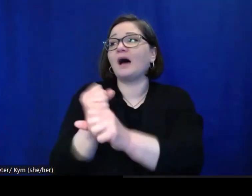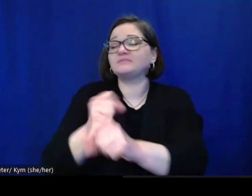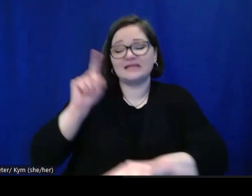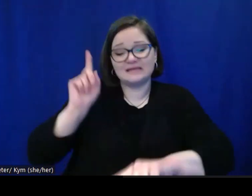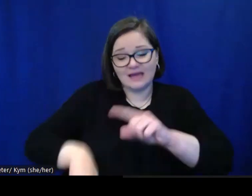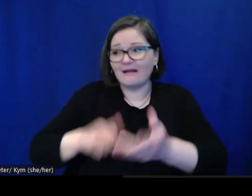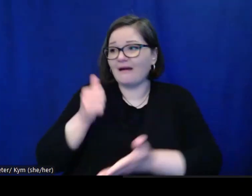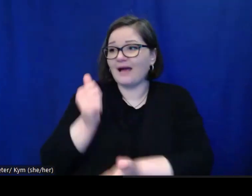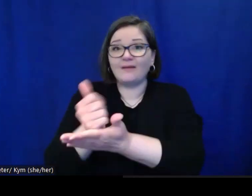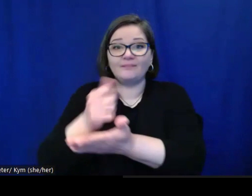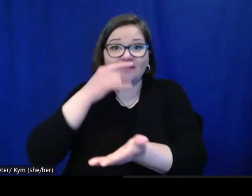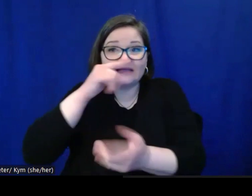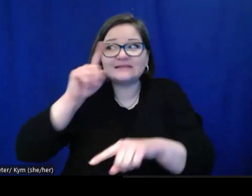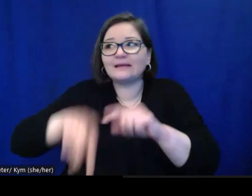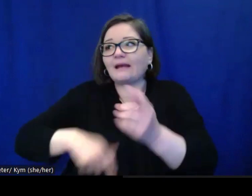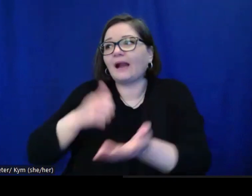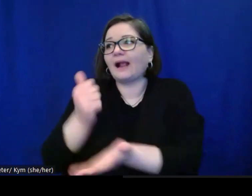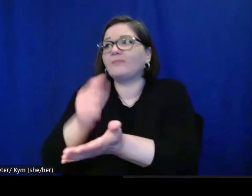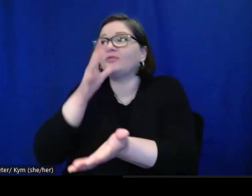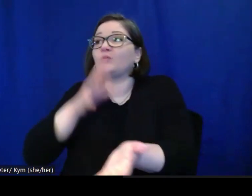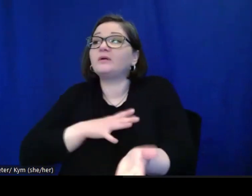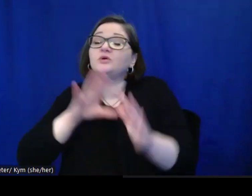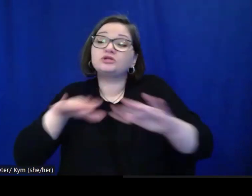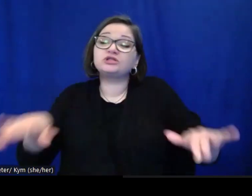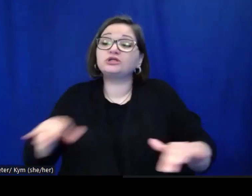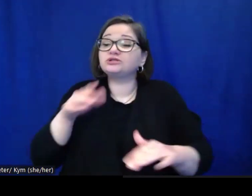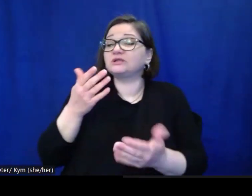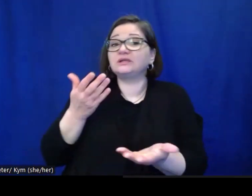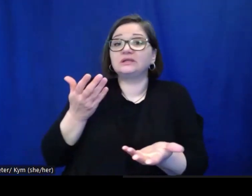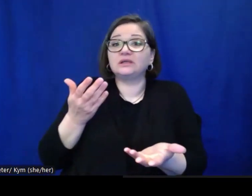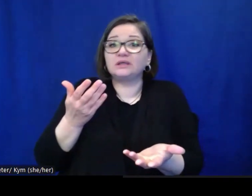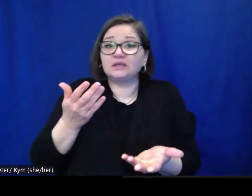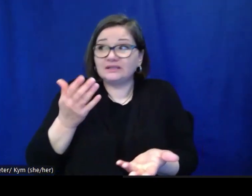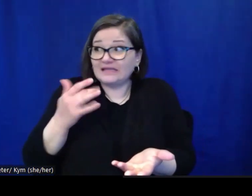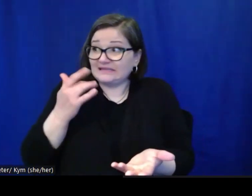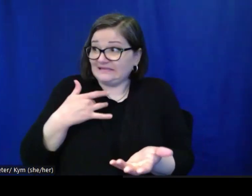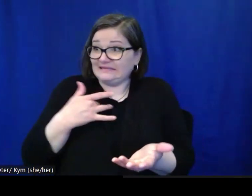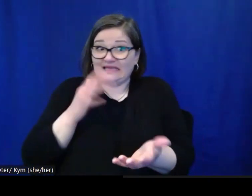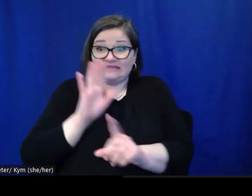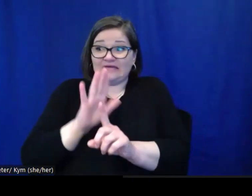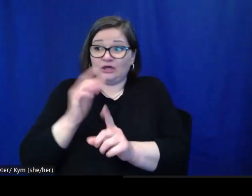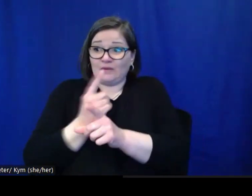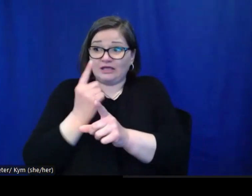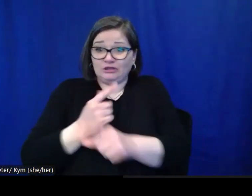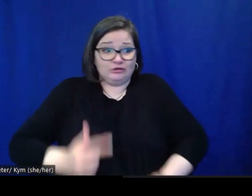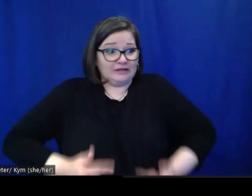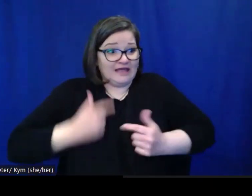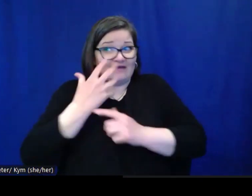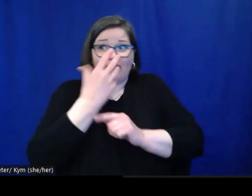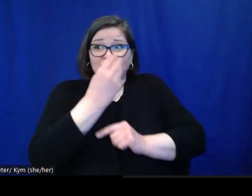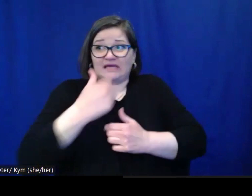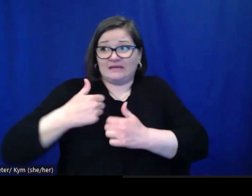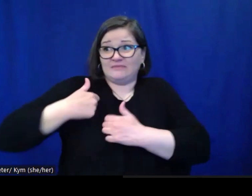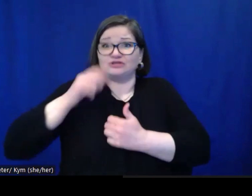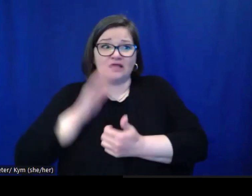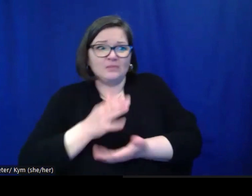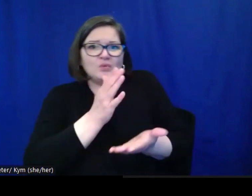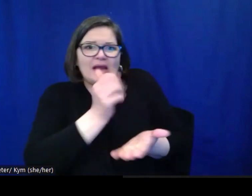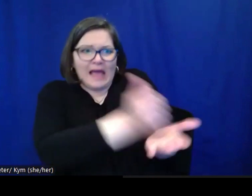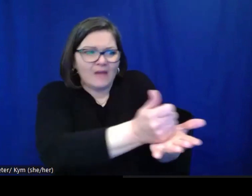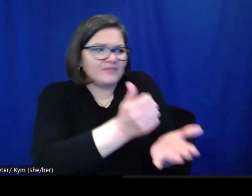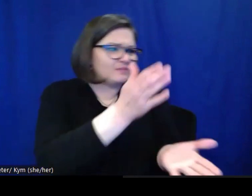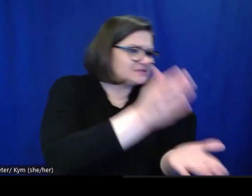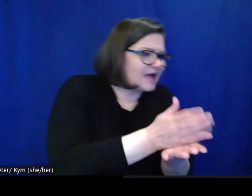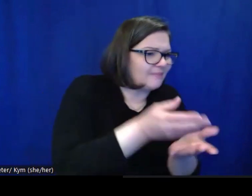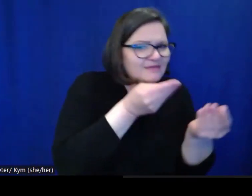these kids. They can't help women or children that they normally in their daily lives, outside of their military experience, they would stop and feed and clothe,